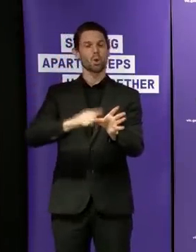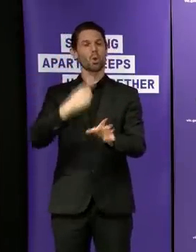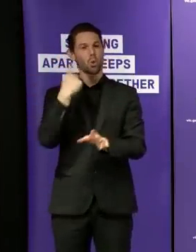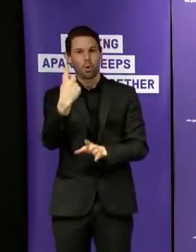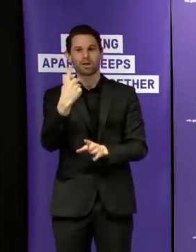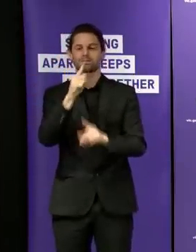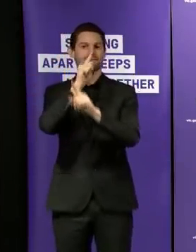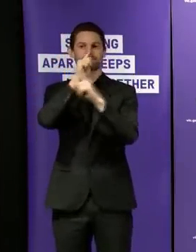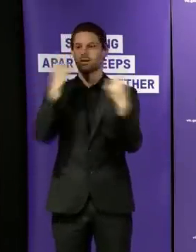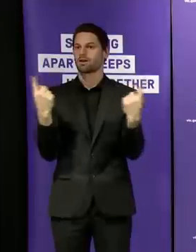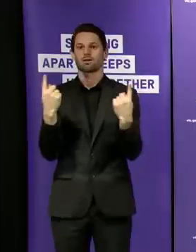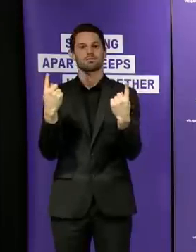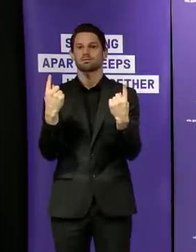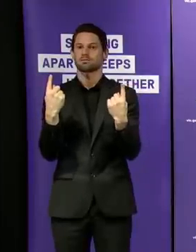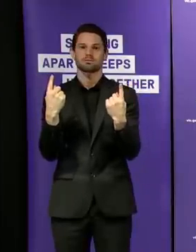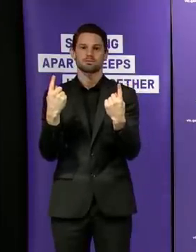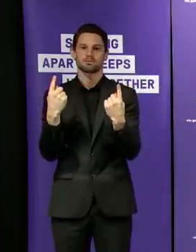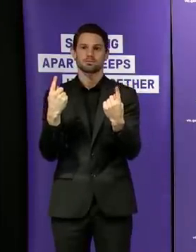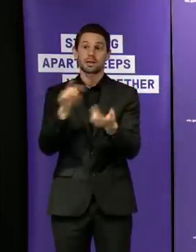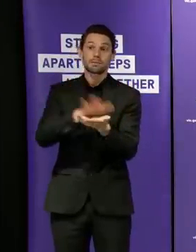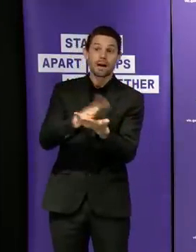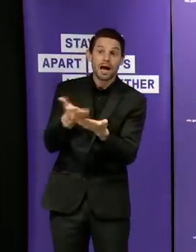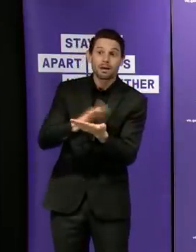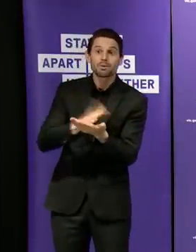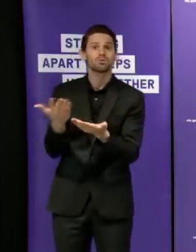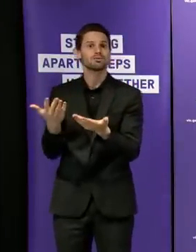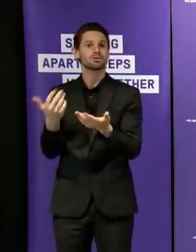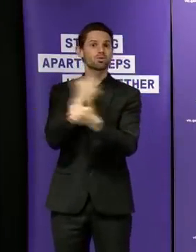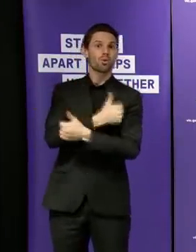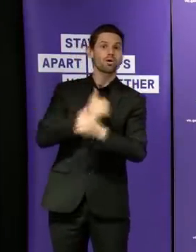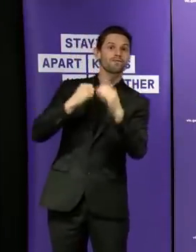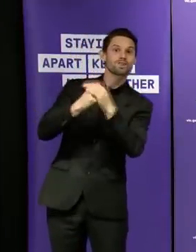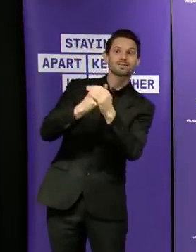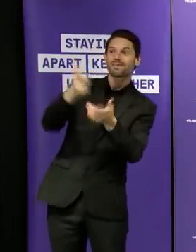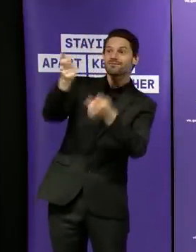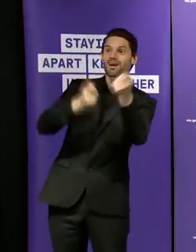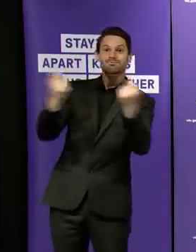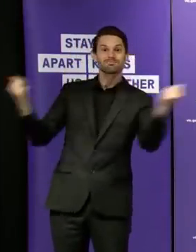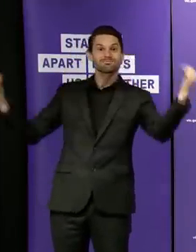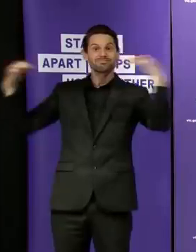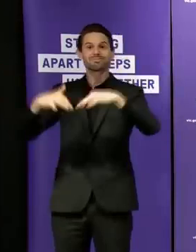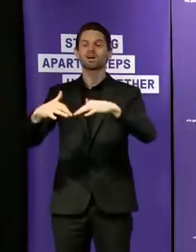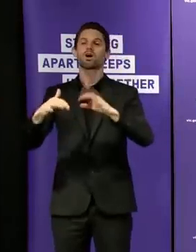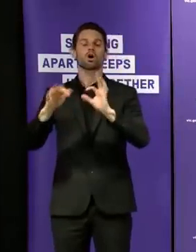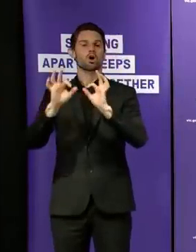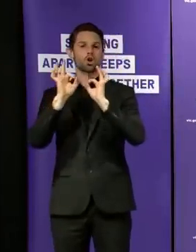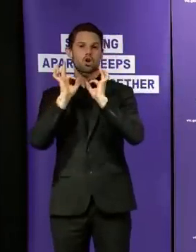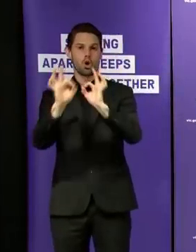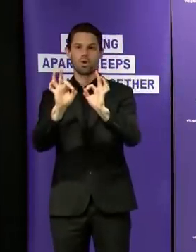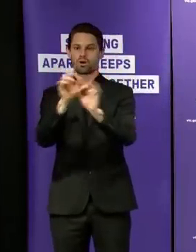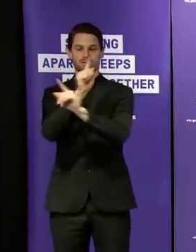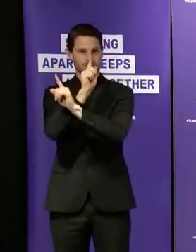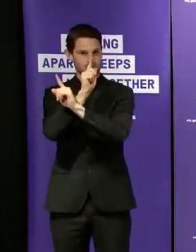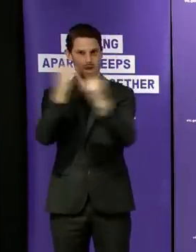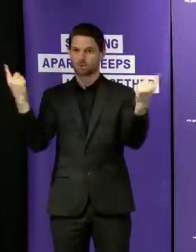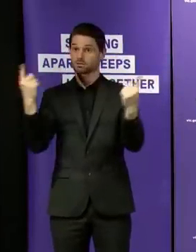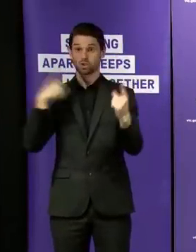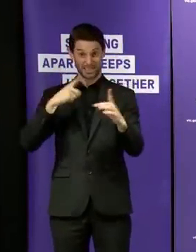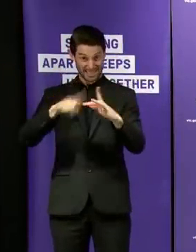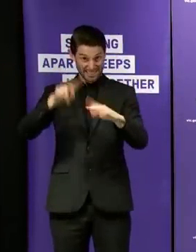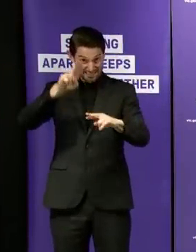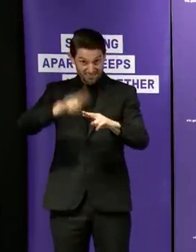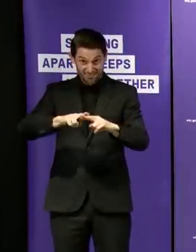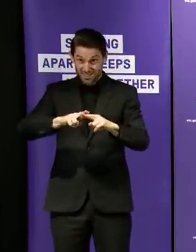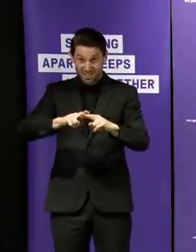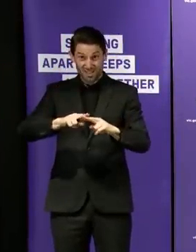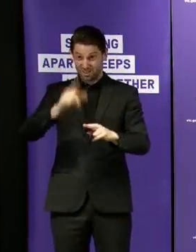It is not. And no barbecue with friends on that day or any day is worth giving everything we've built back